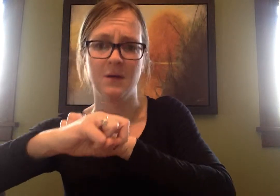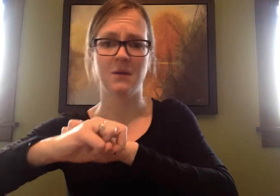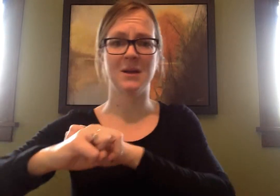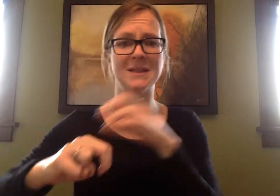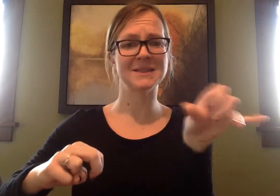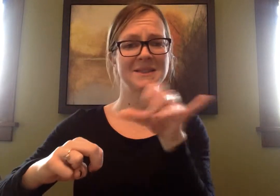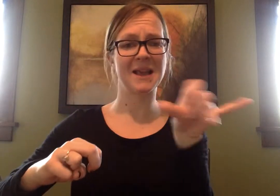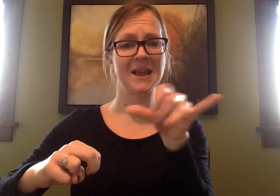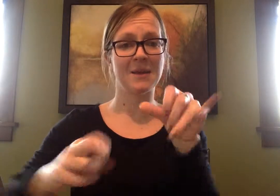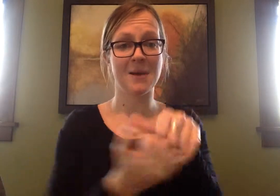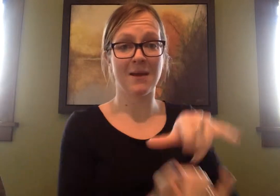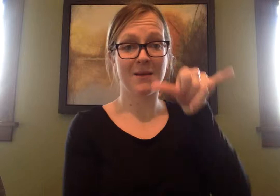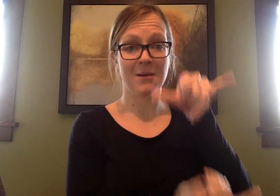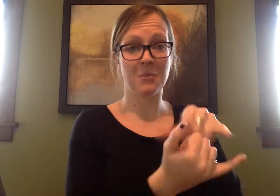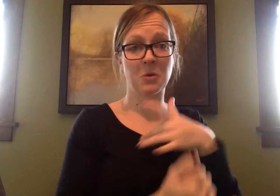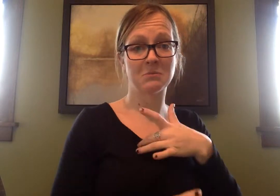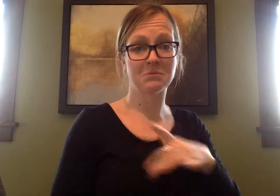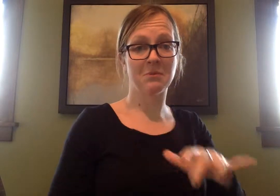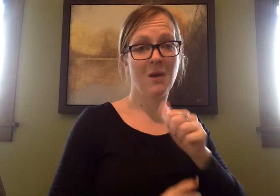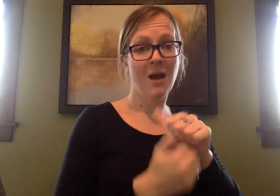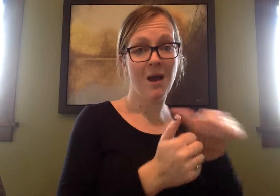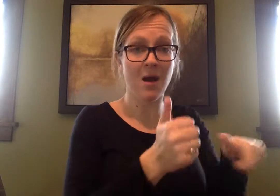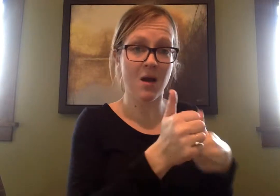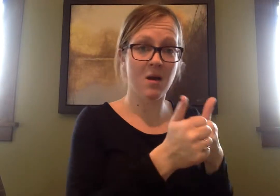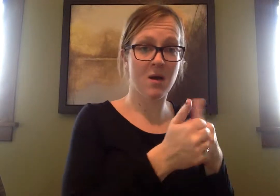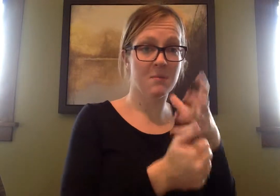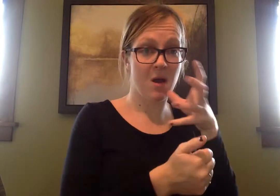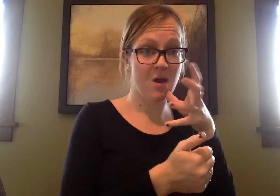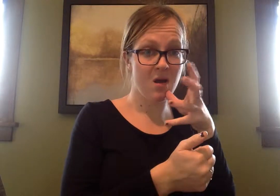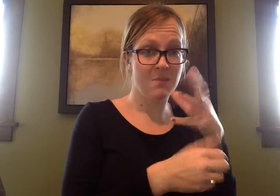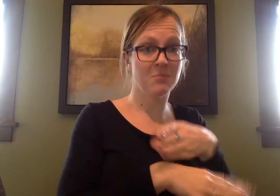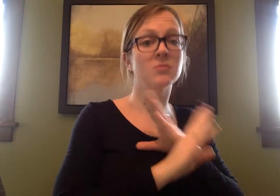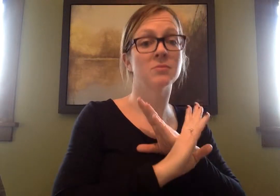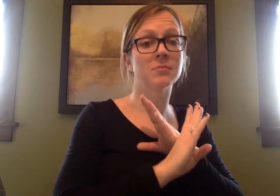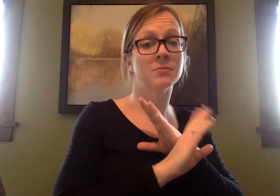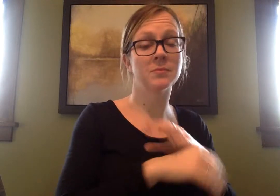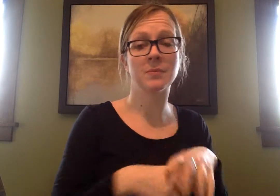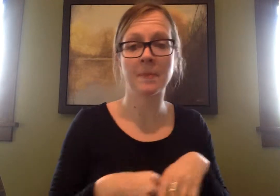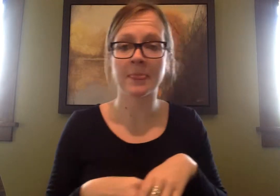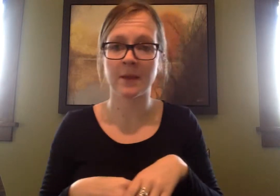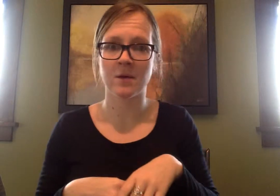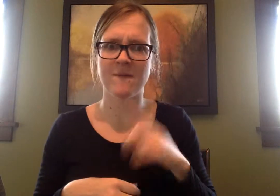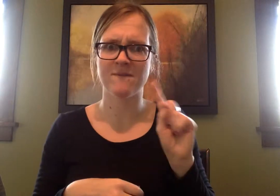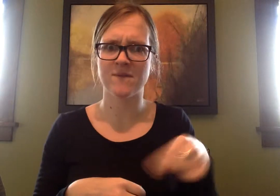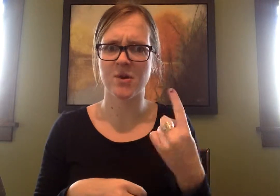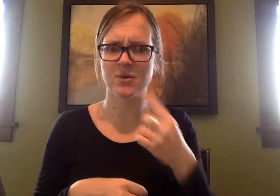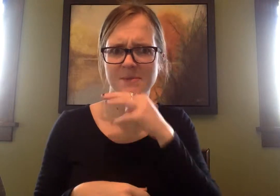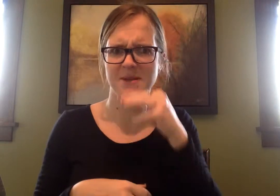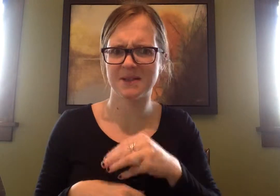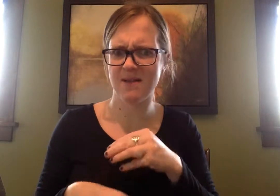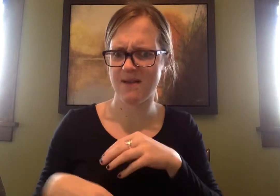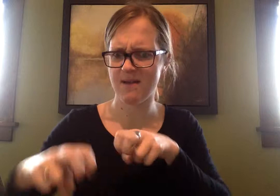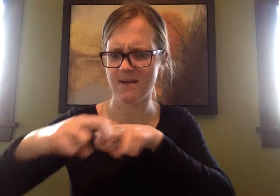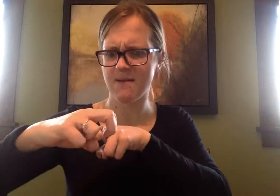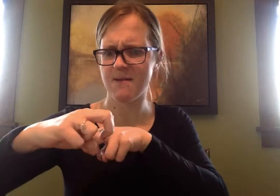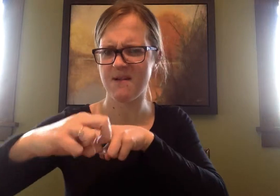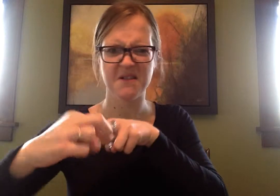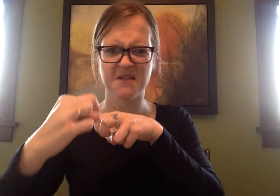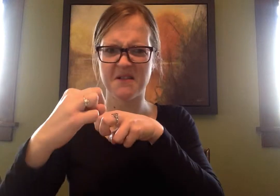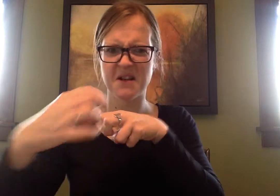for protection. At first, Mzee wasn't happy about this attention. He hissed at Owen and